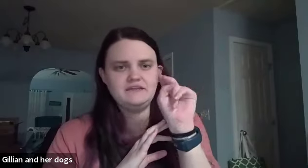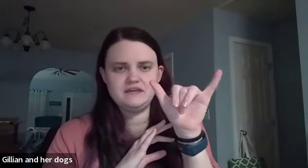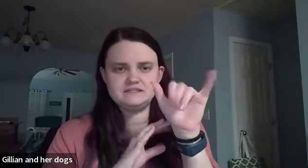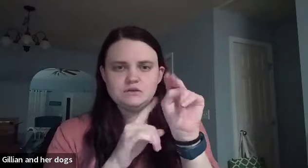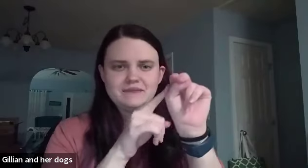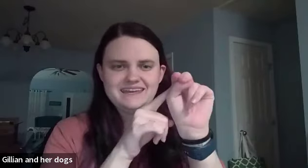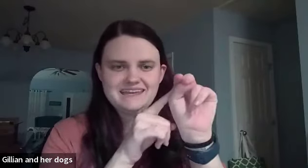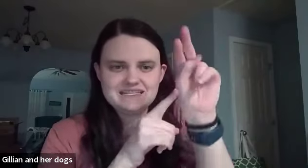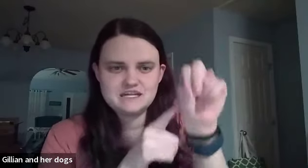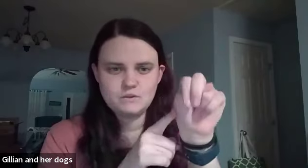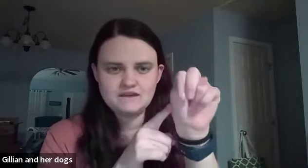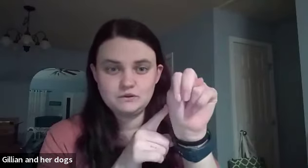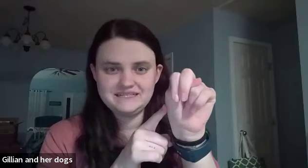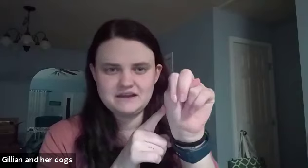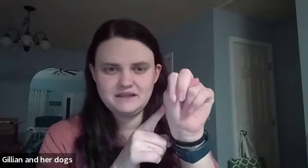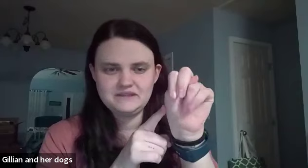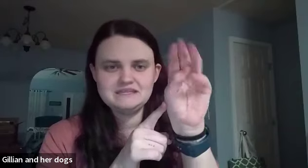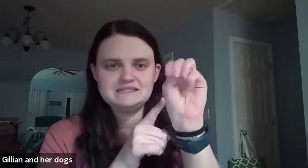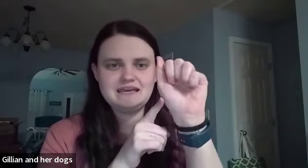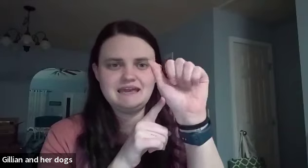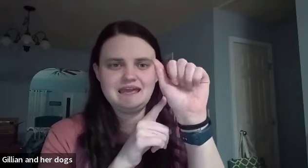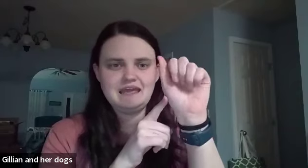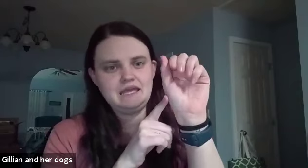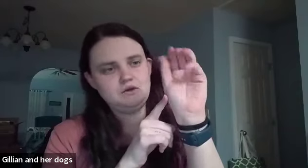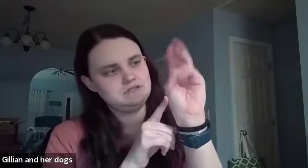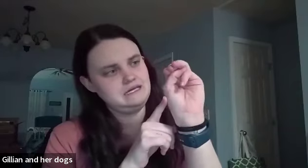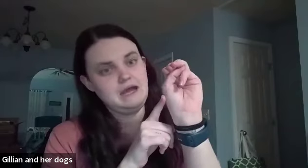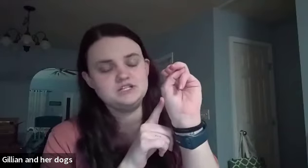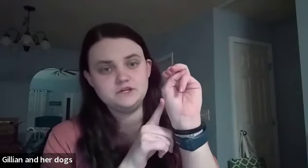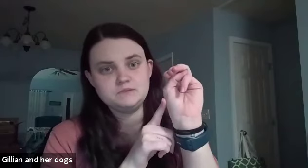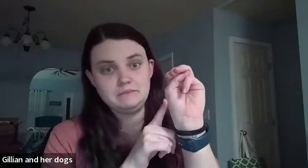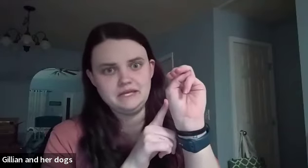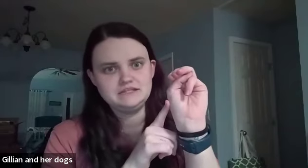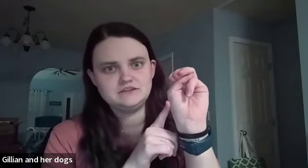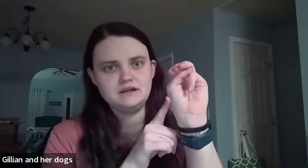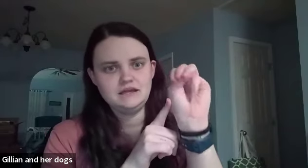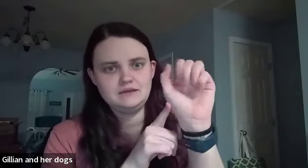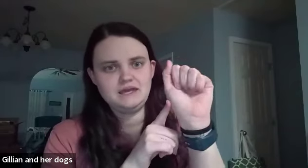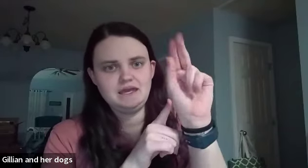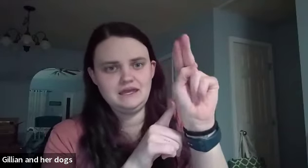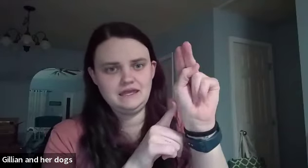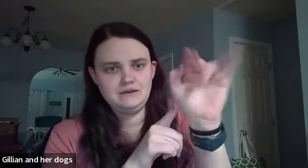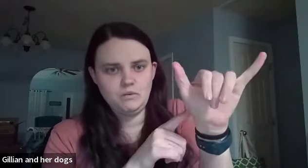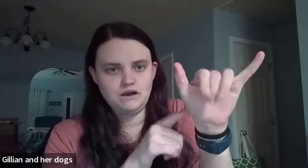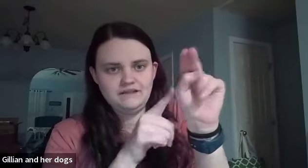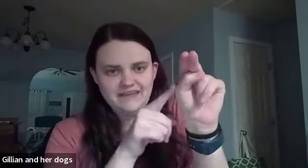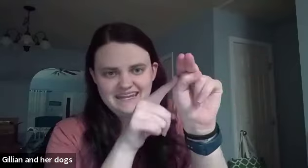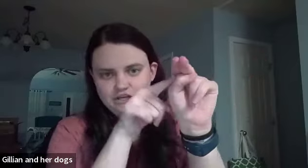like this. So like my N instead of going like fully down like this, it's like it goes like I'm just finger spelling many. Sorry, Many. Like that N